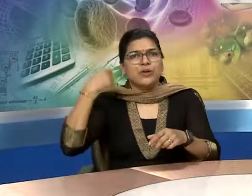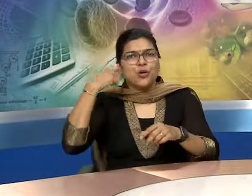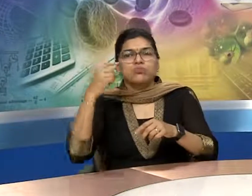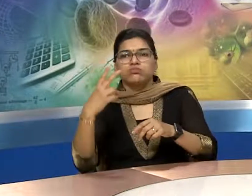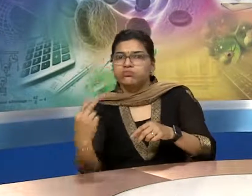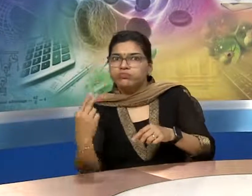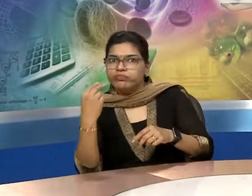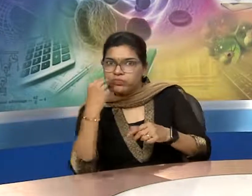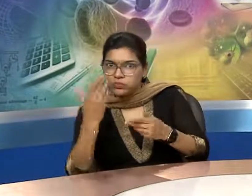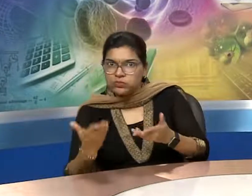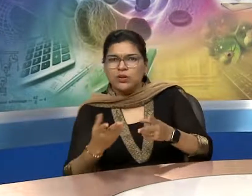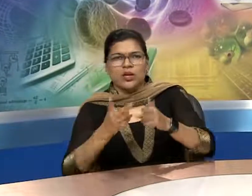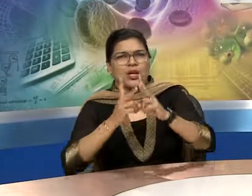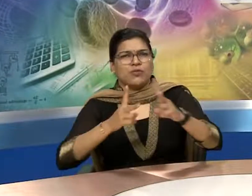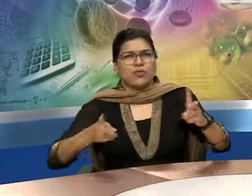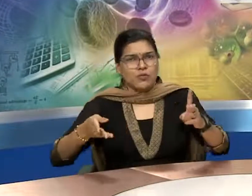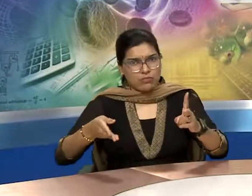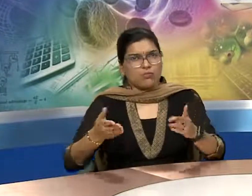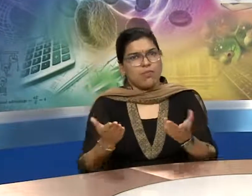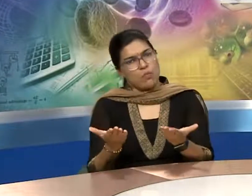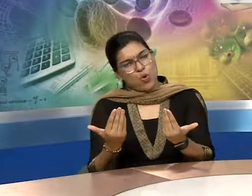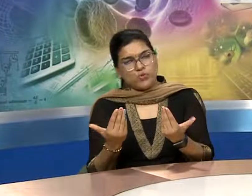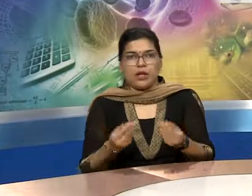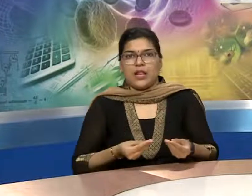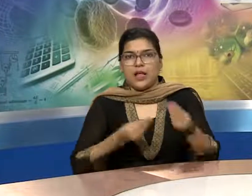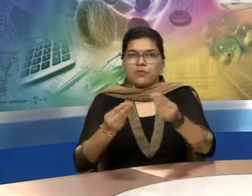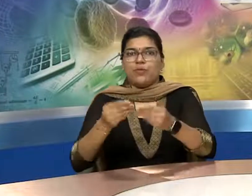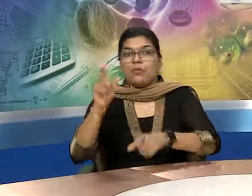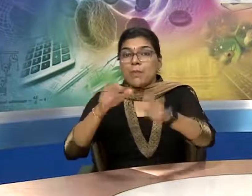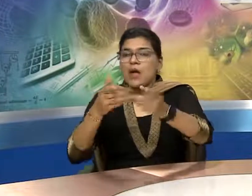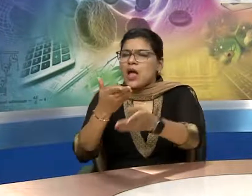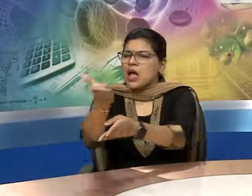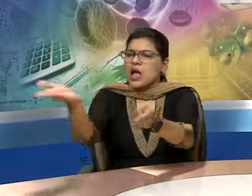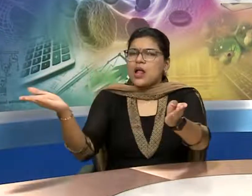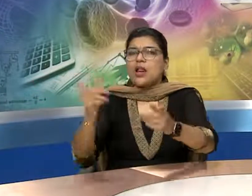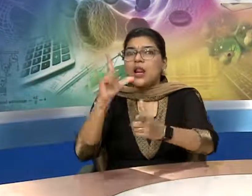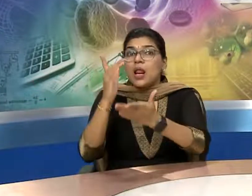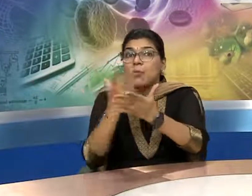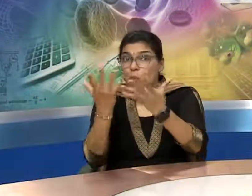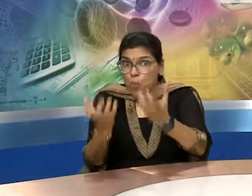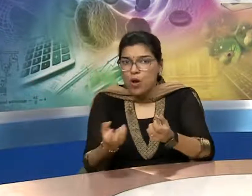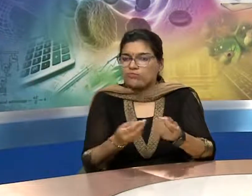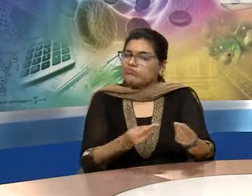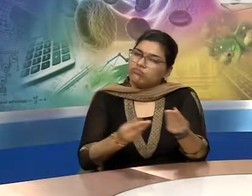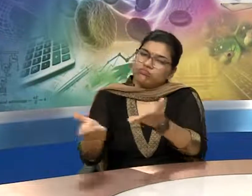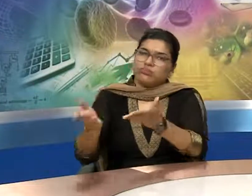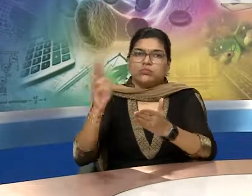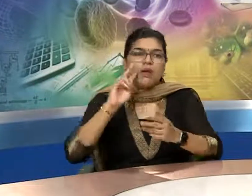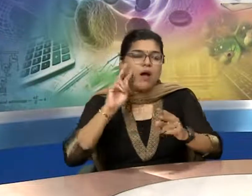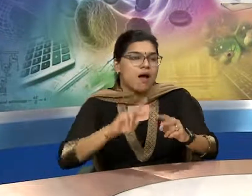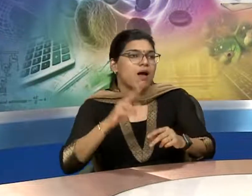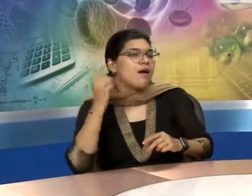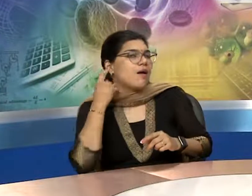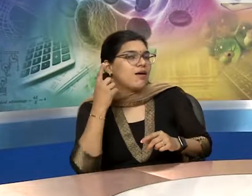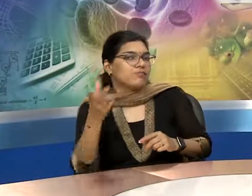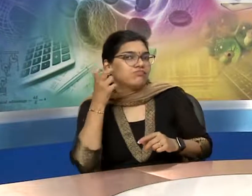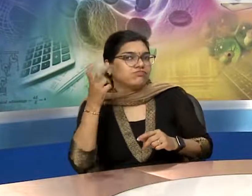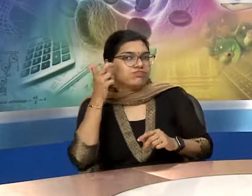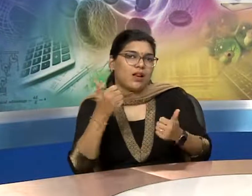and audio video cassettes, etc. All these items increase the utility of